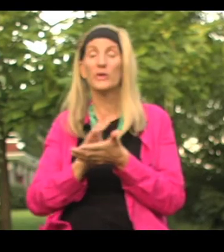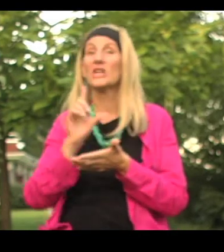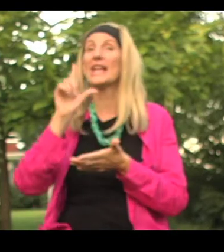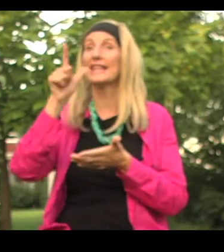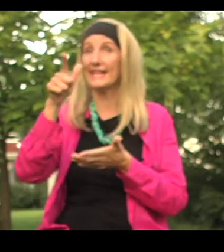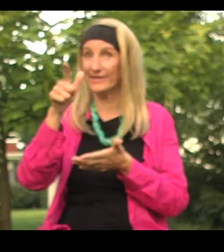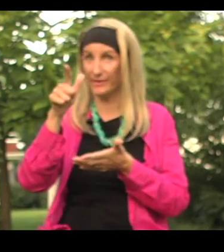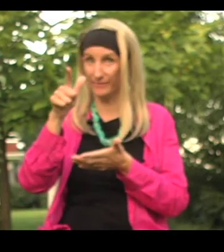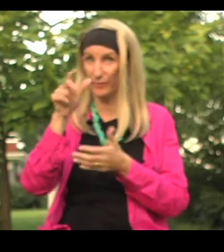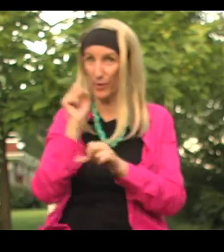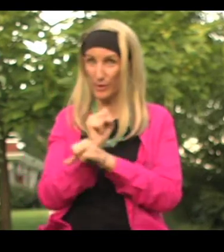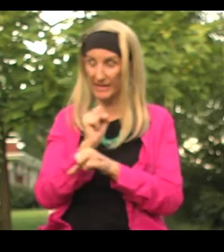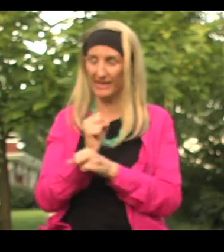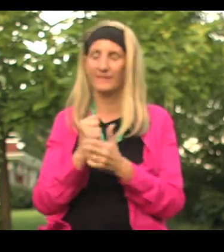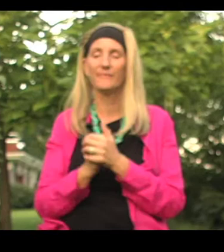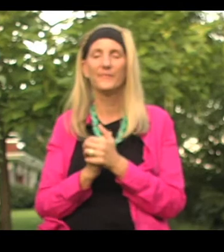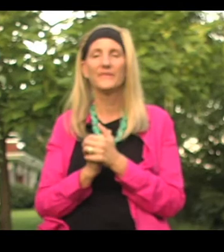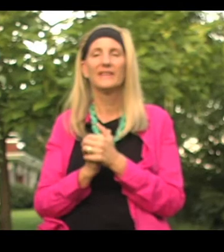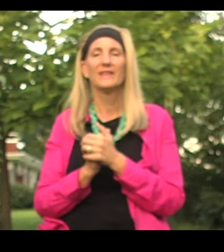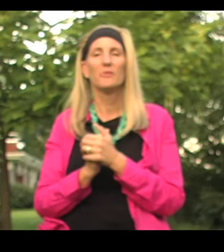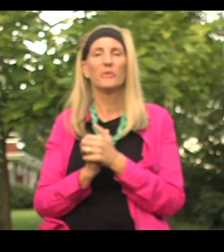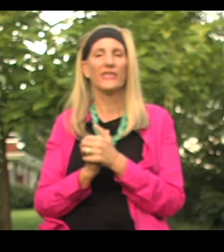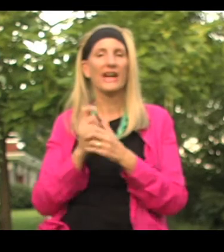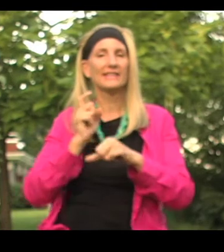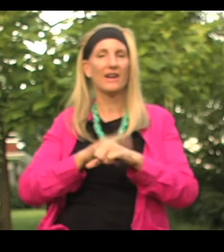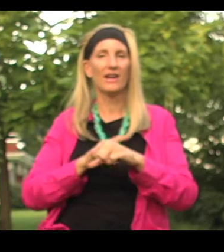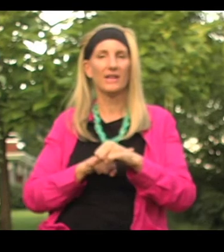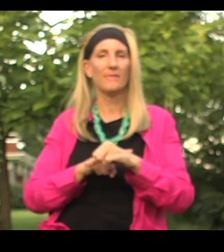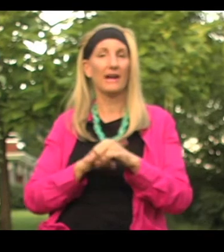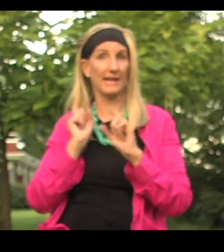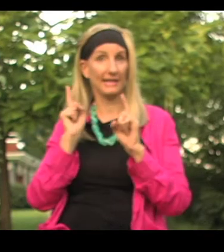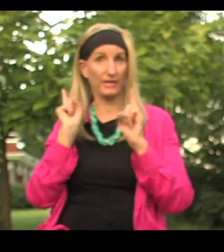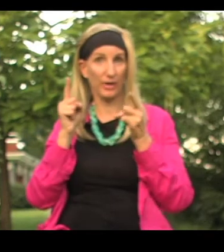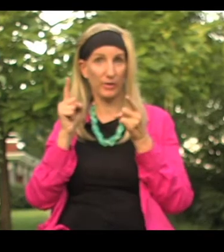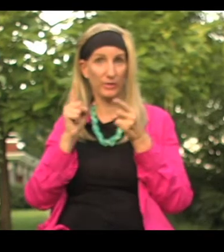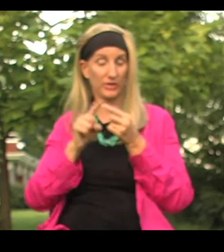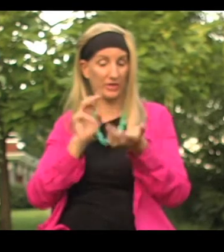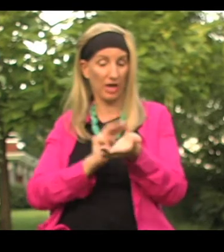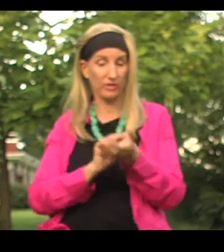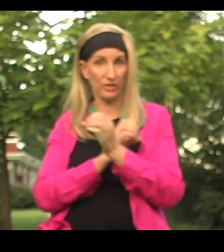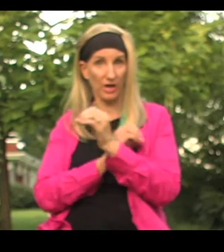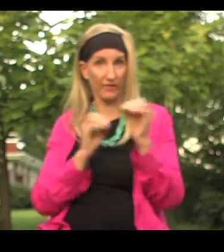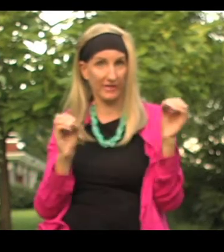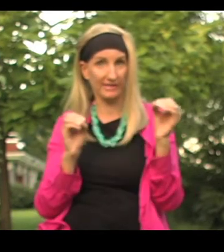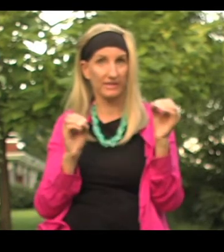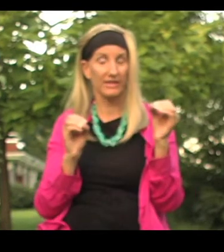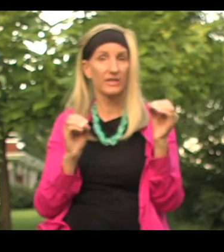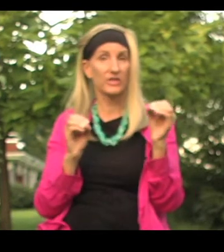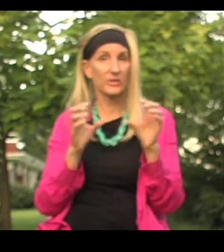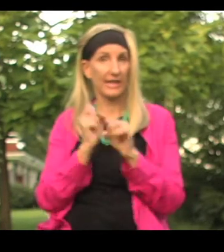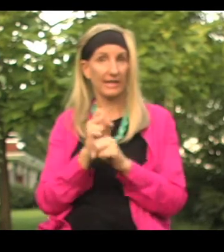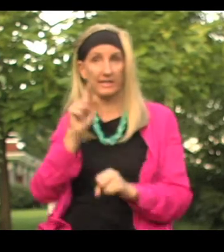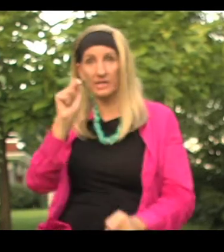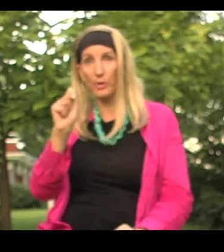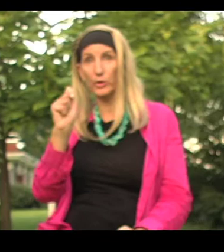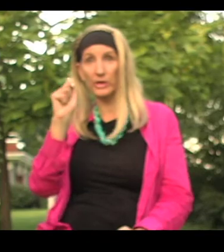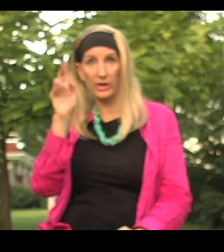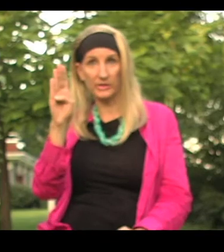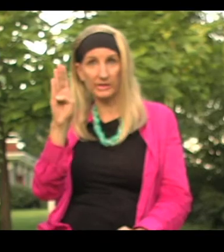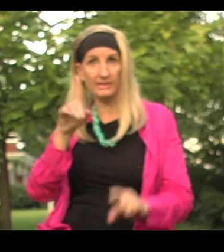I later worked at. But that time I had to go to the doctor's office to get a tuberculosis